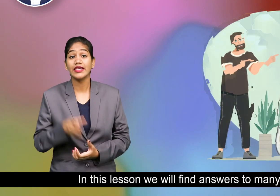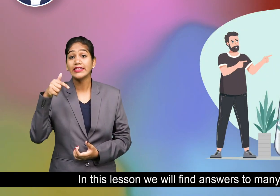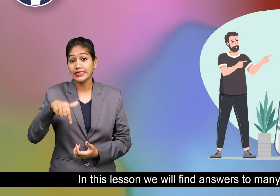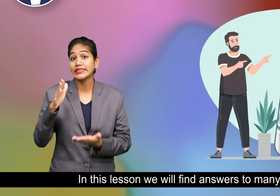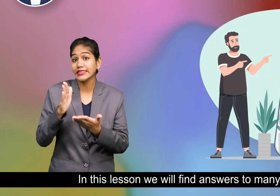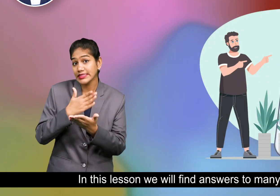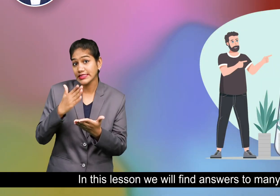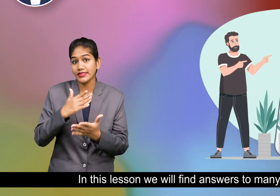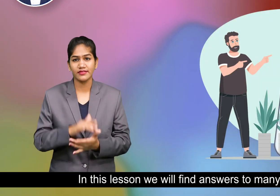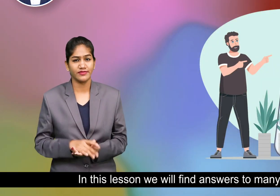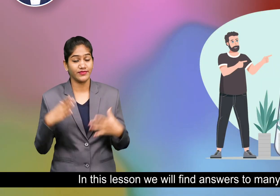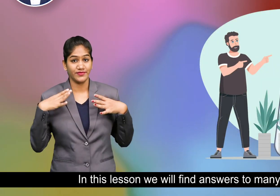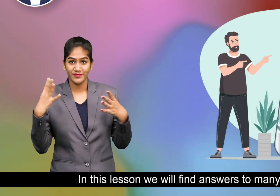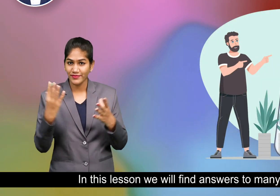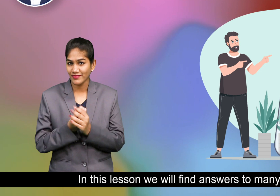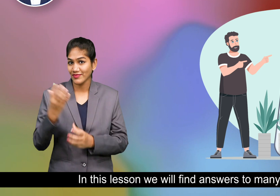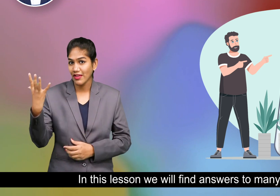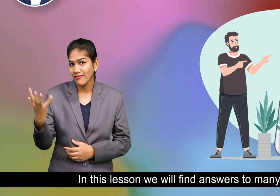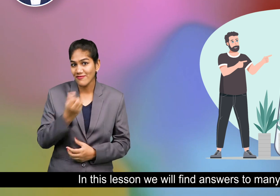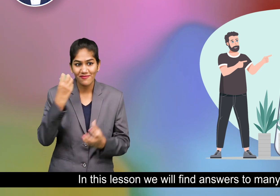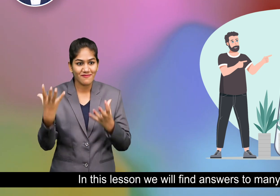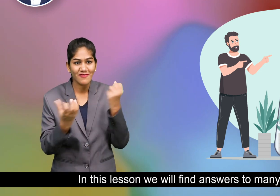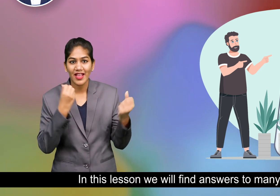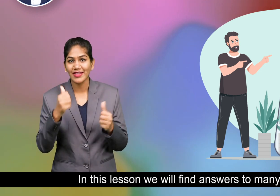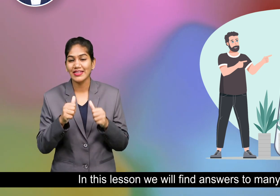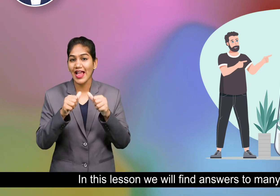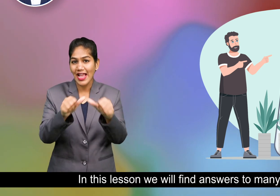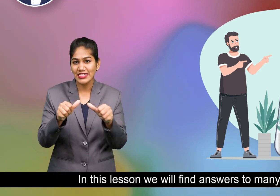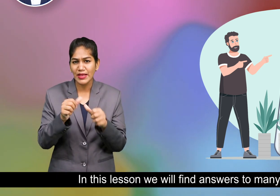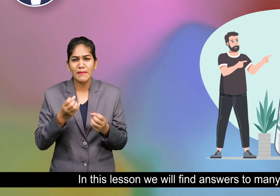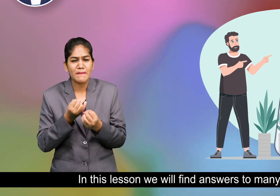In this lesson, we will find answers to many such